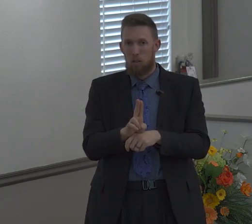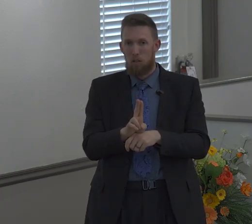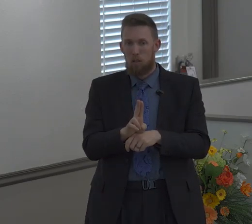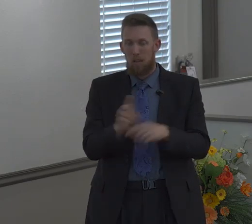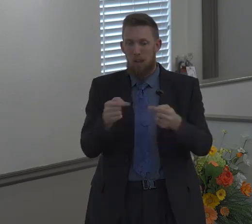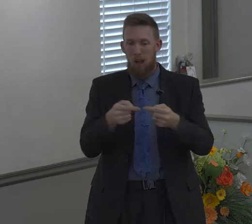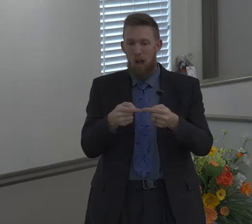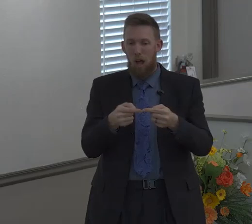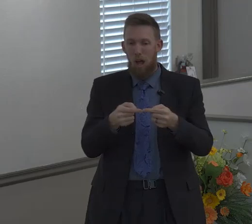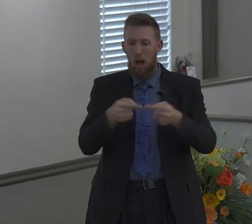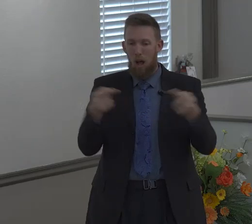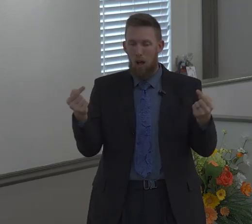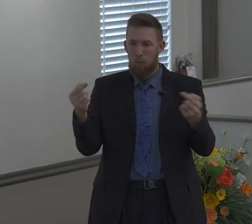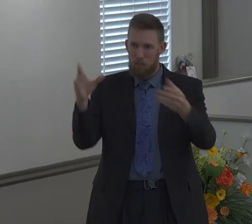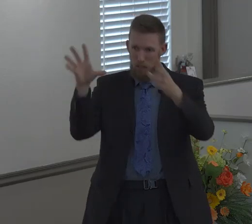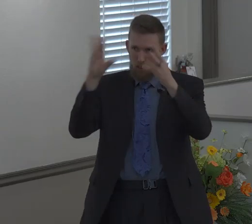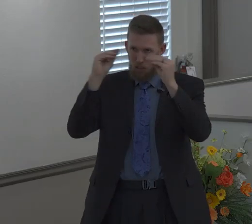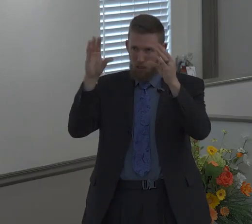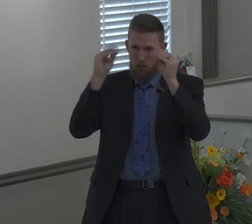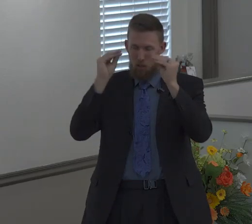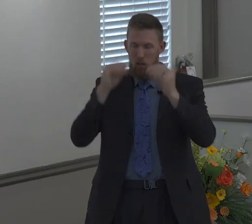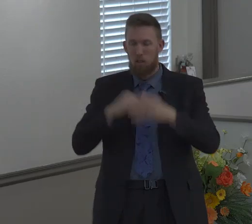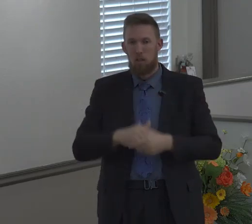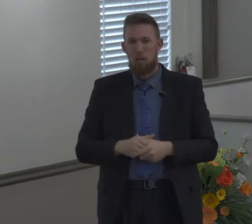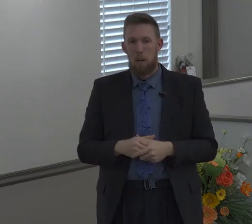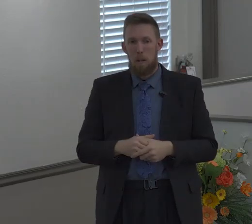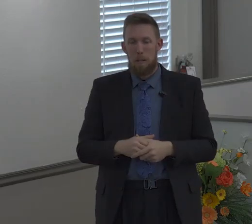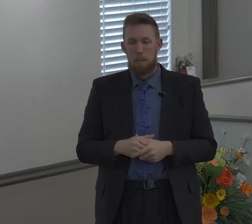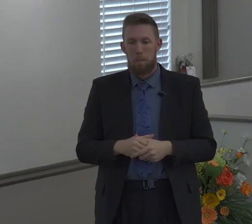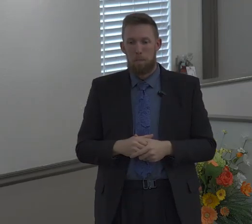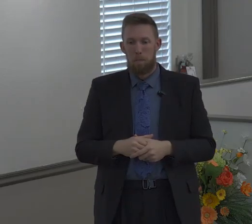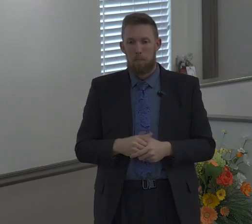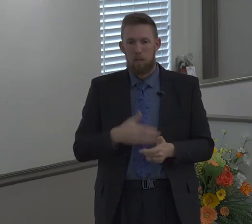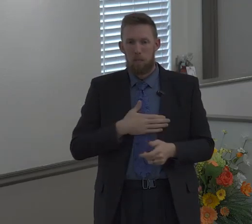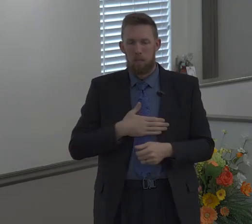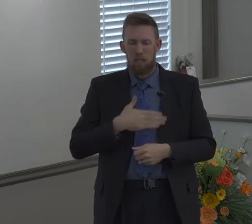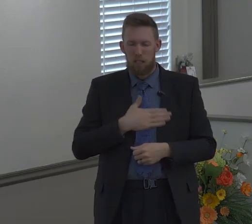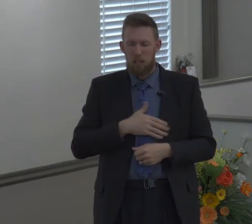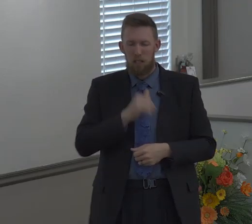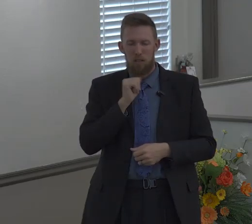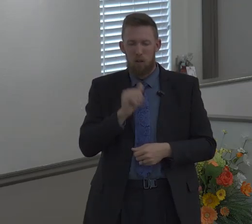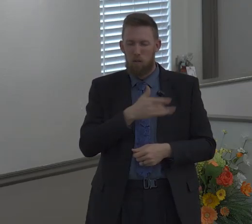Satan uses contrary. Now listen to me, and don't be offended when I say this.